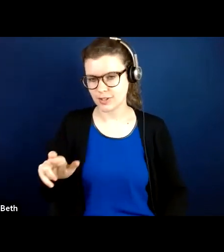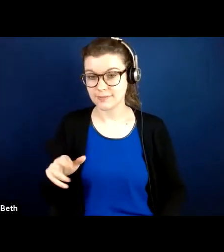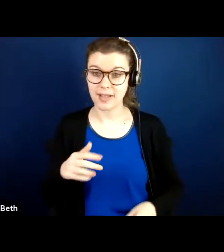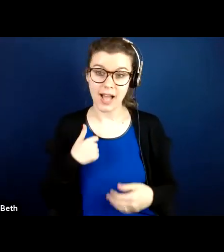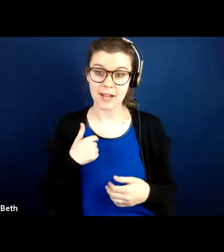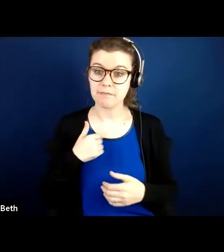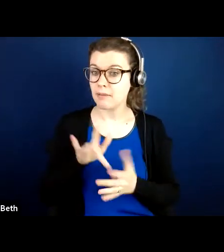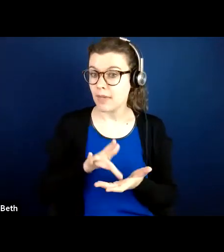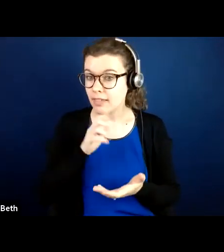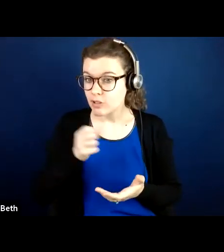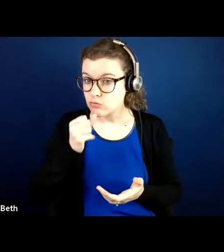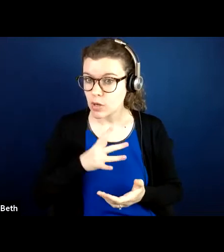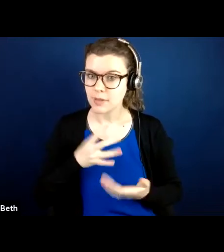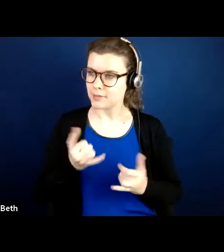woman